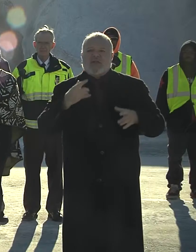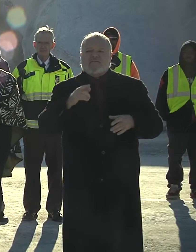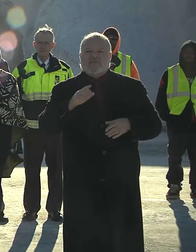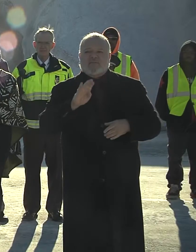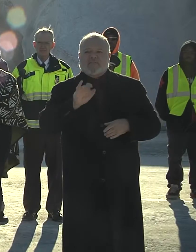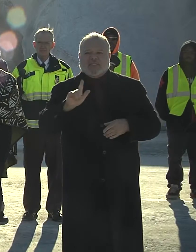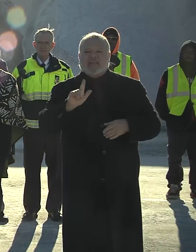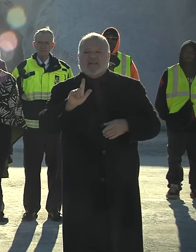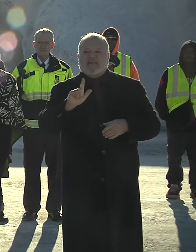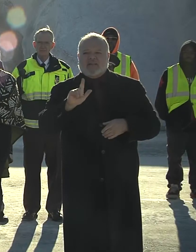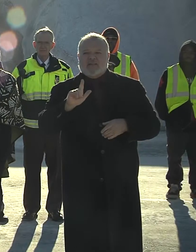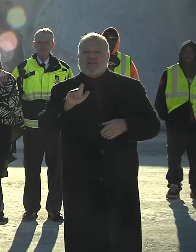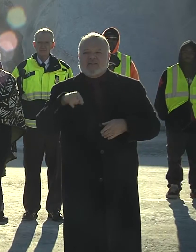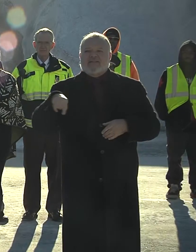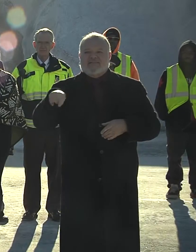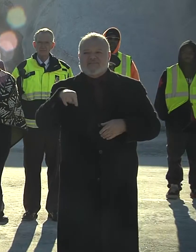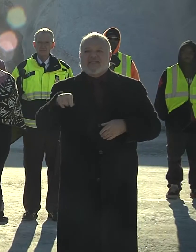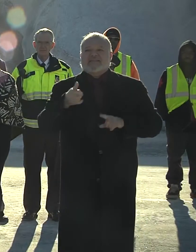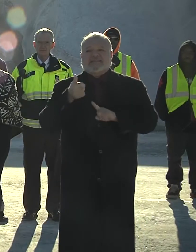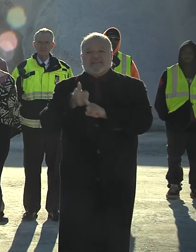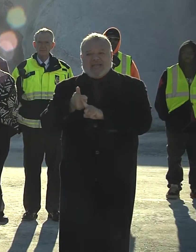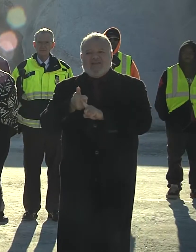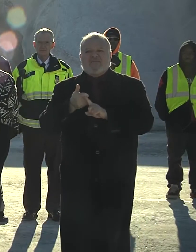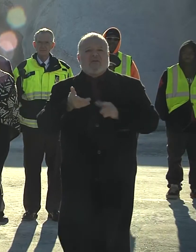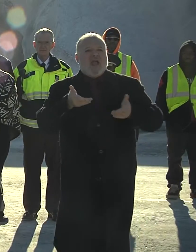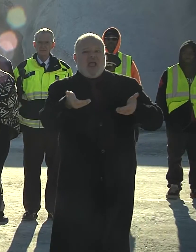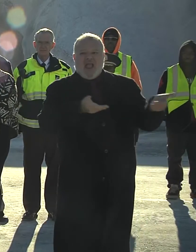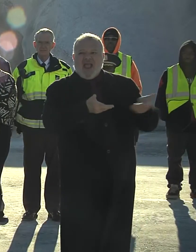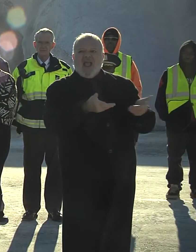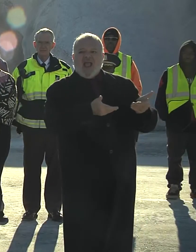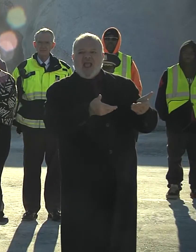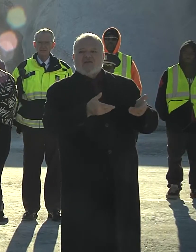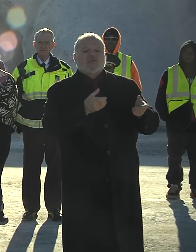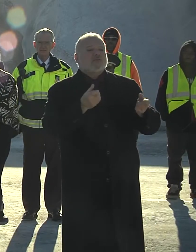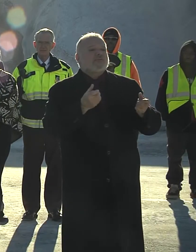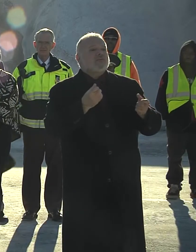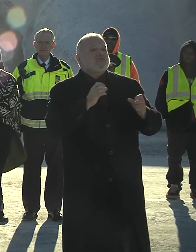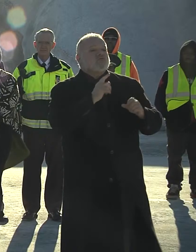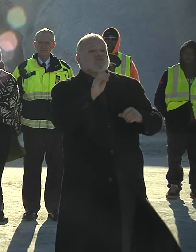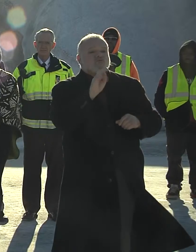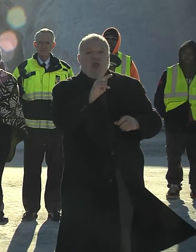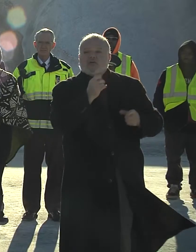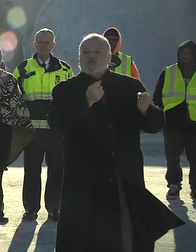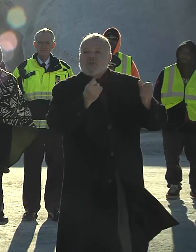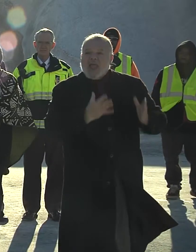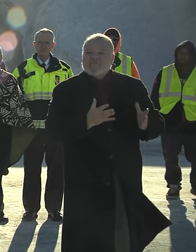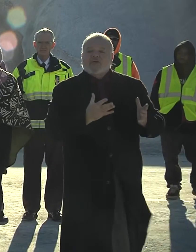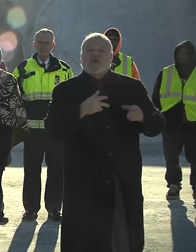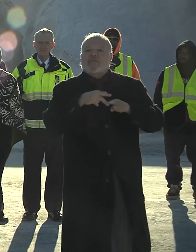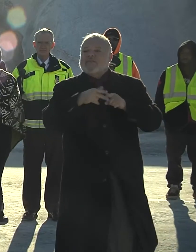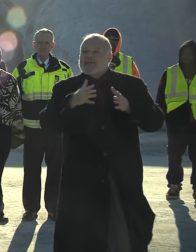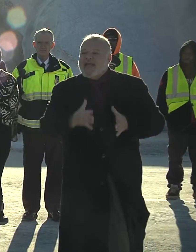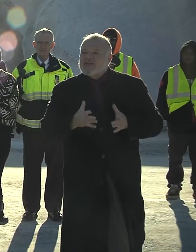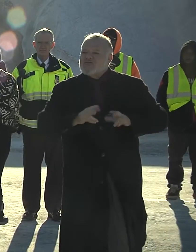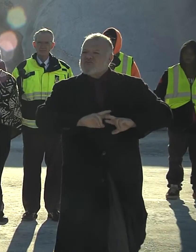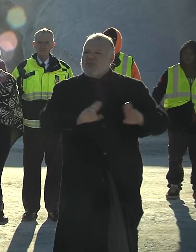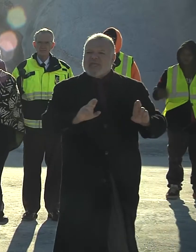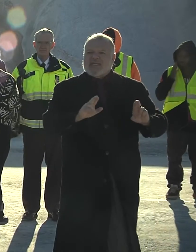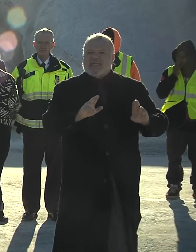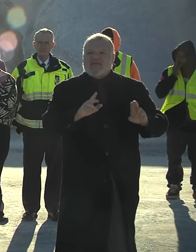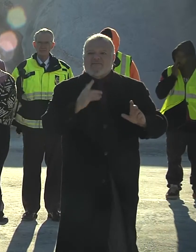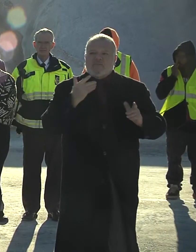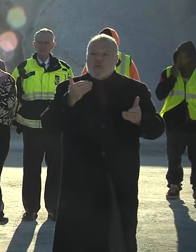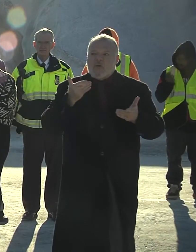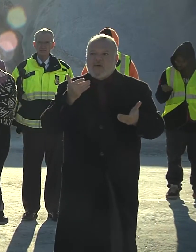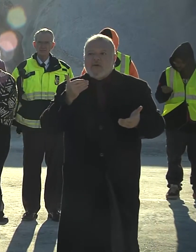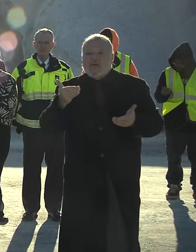for getting our trucks and equipment in good working order for the winter season, making on-the-fly repairs during the middle of snowstorms and throughout